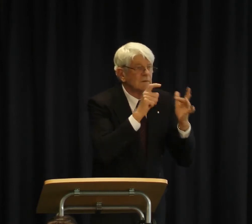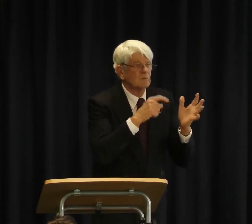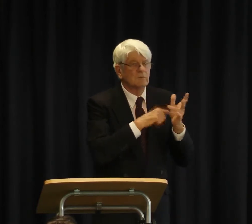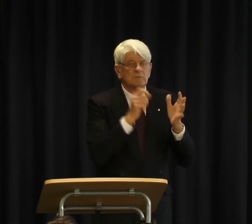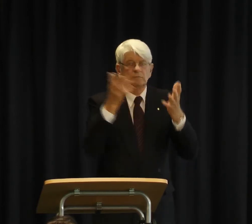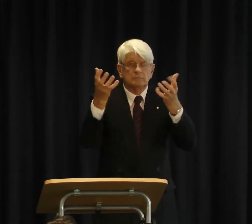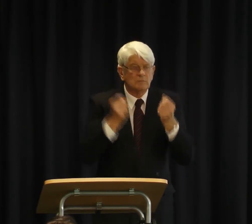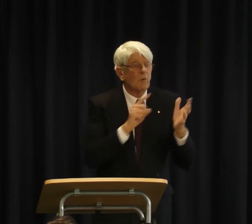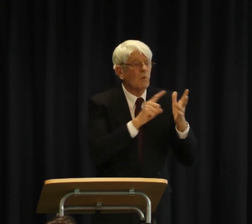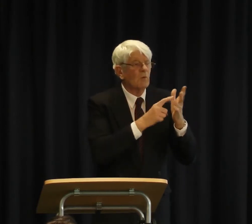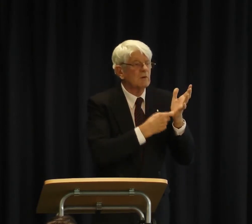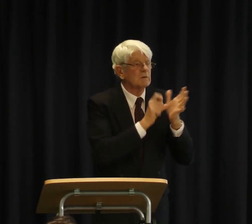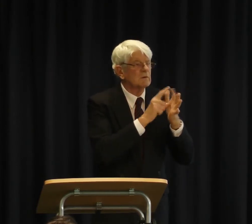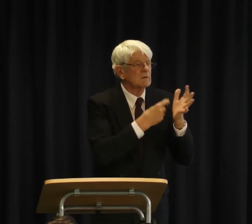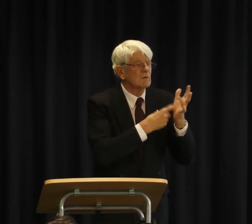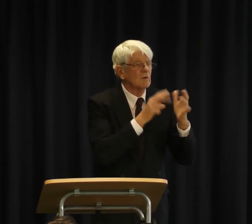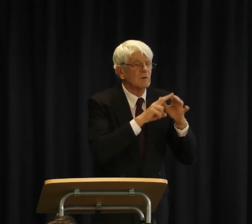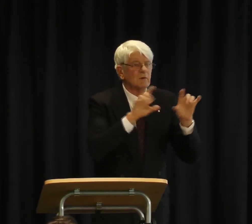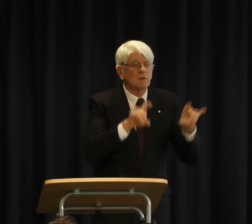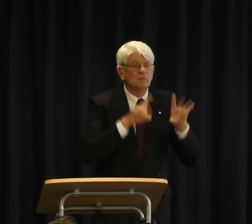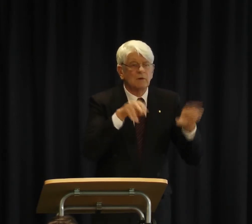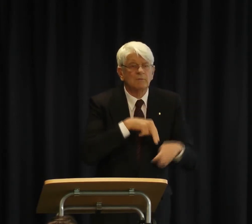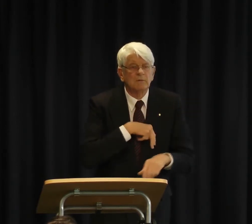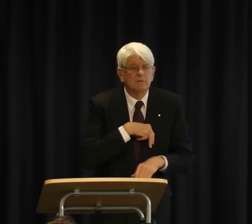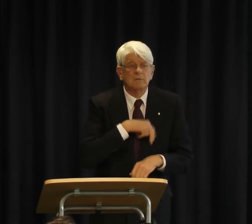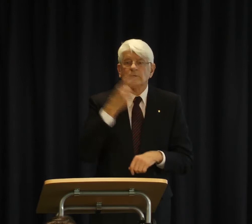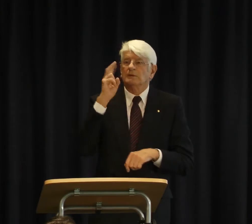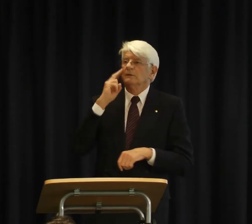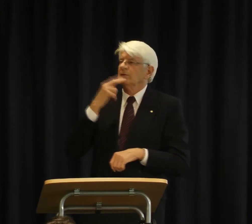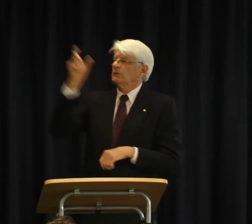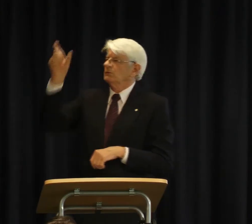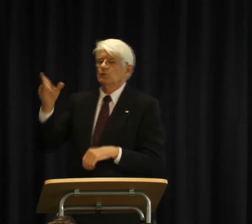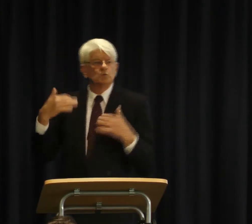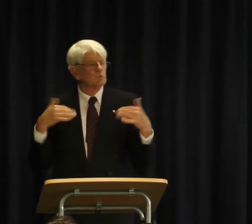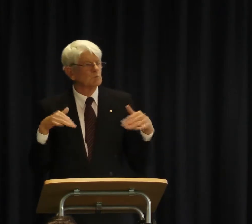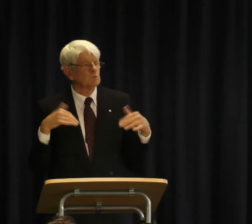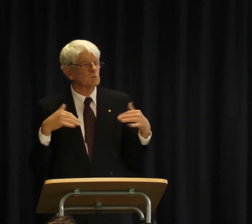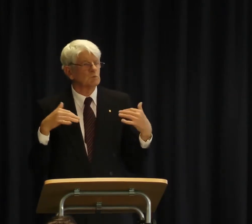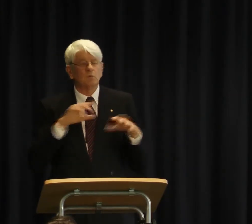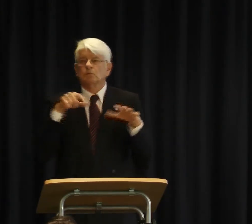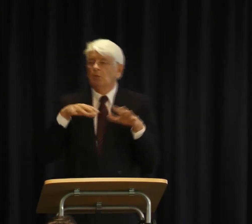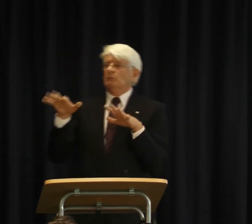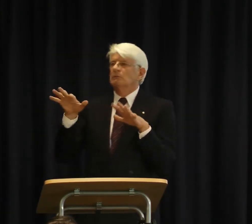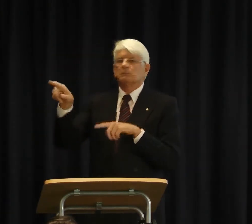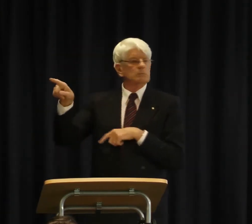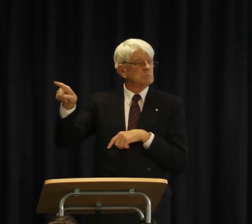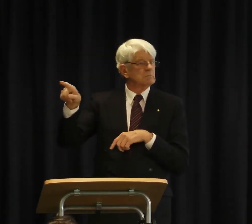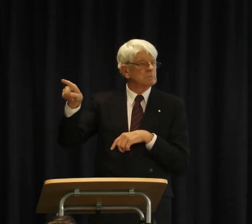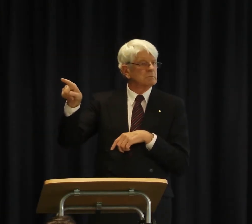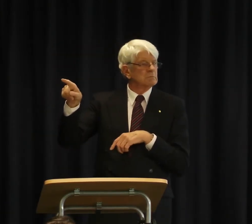John was the first deaf person in Victoria to also receive the Order of Australia Medal, the OAM, another high prestigious honour.